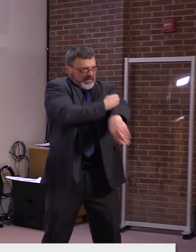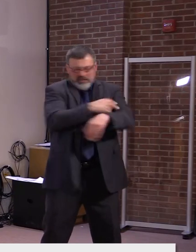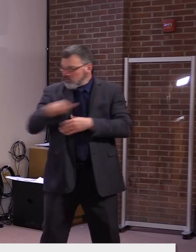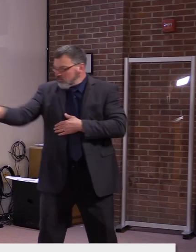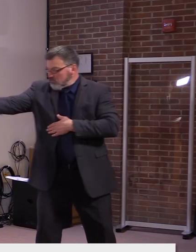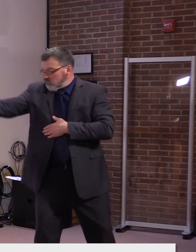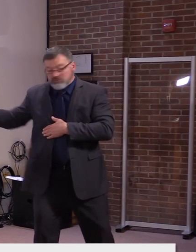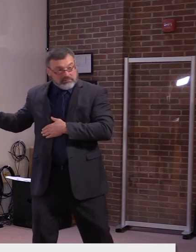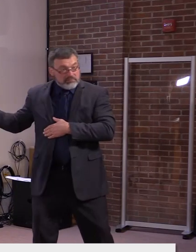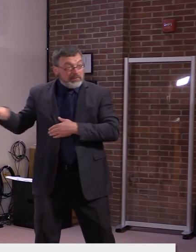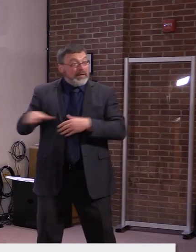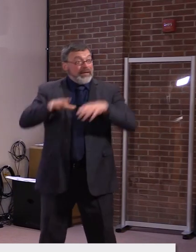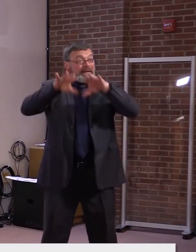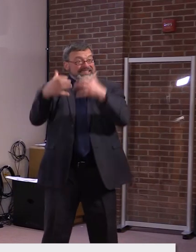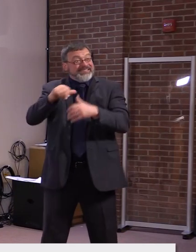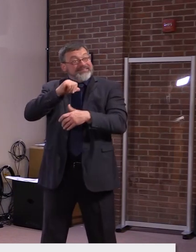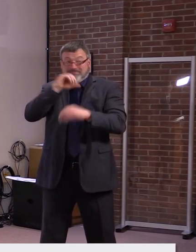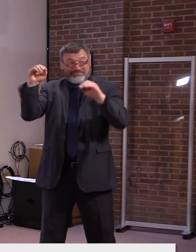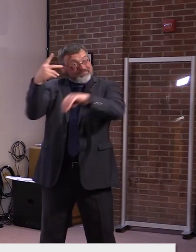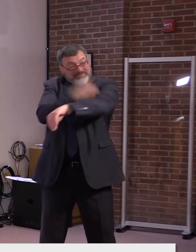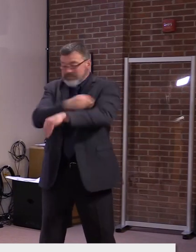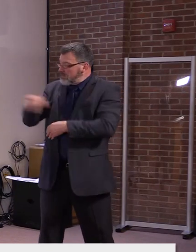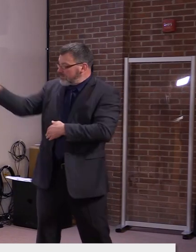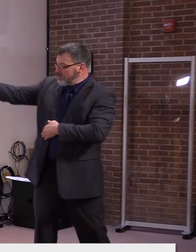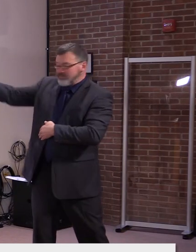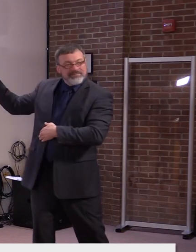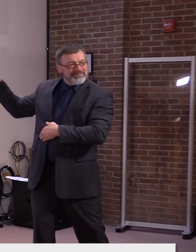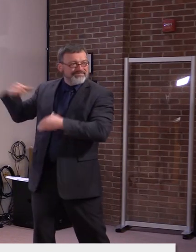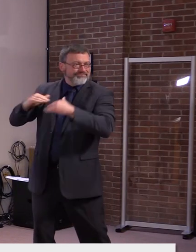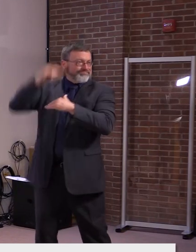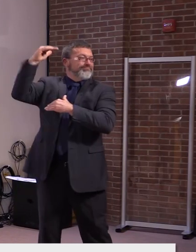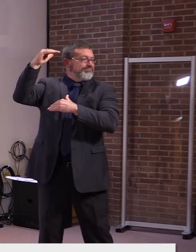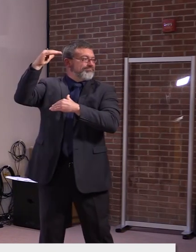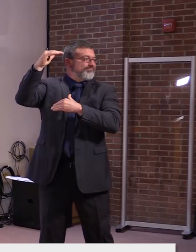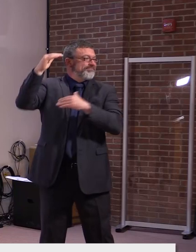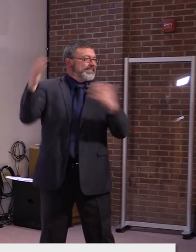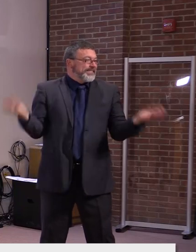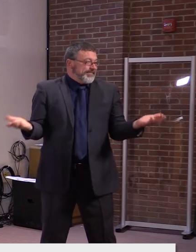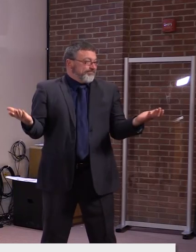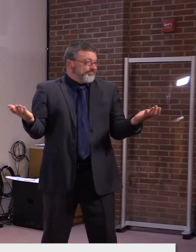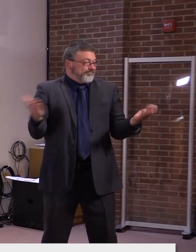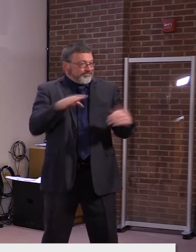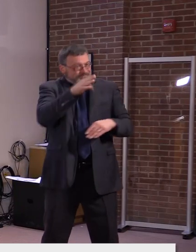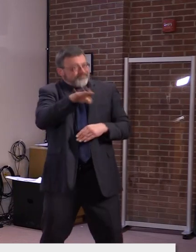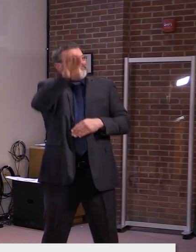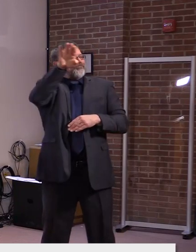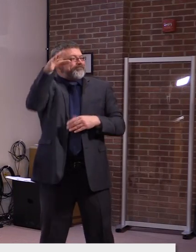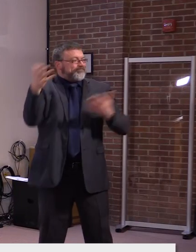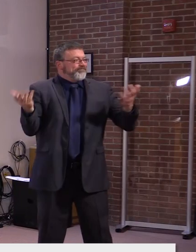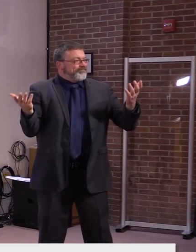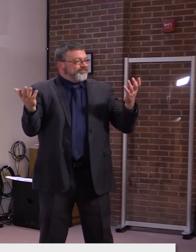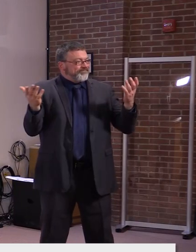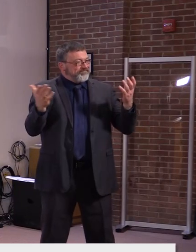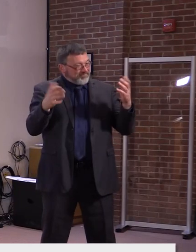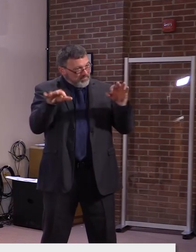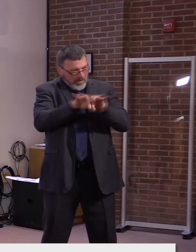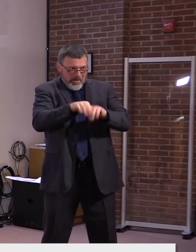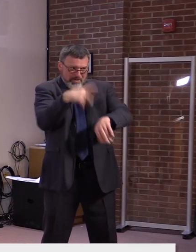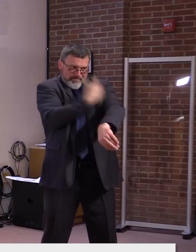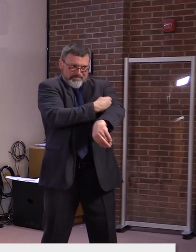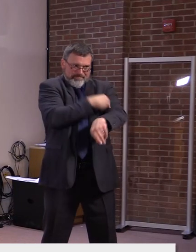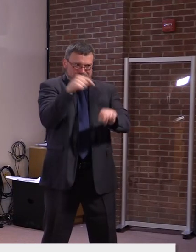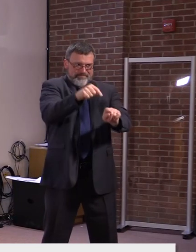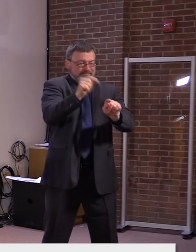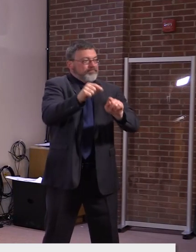fully vaccinated rate decreasing, again, albeit slightly, but continuing to see those who are not fully